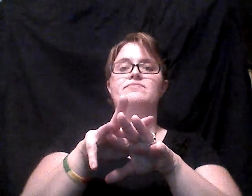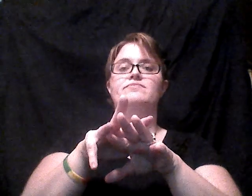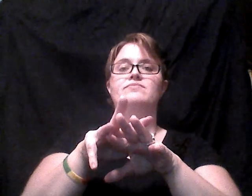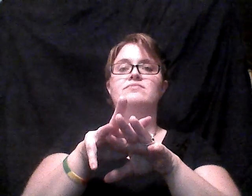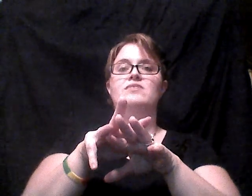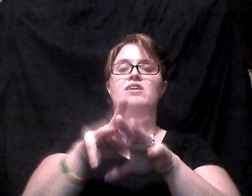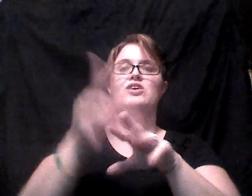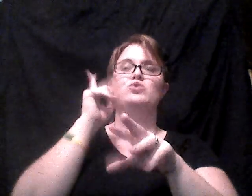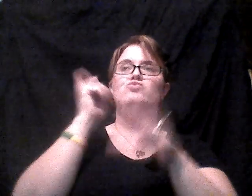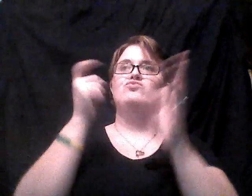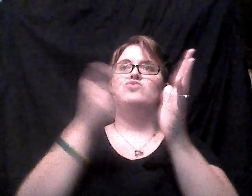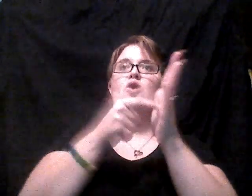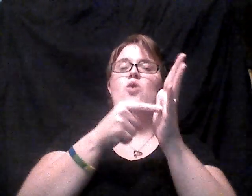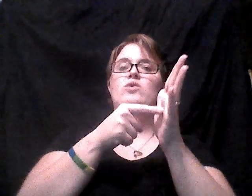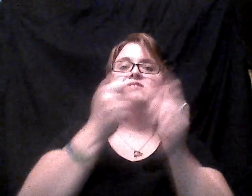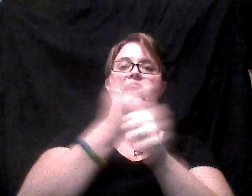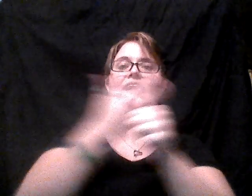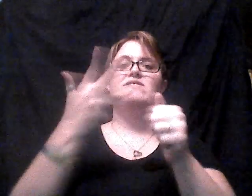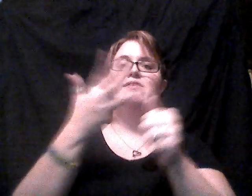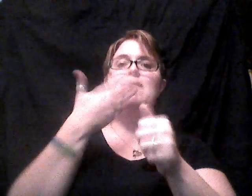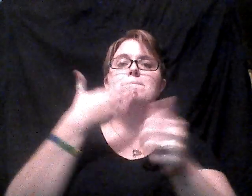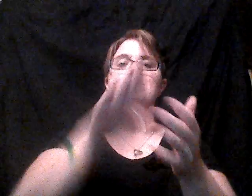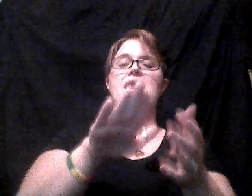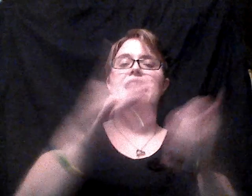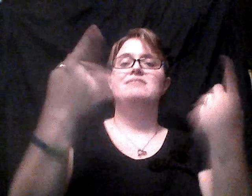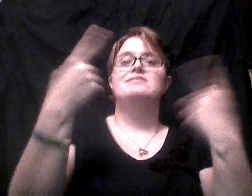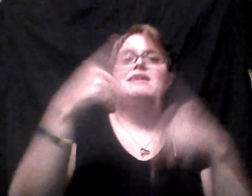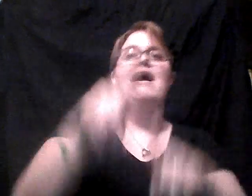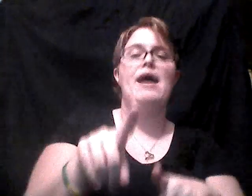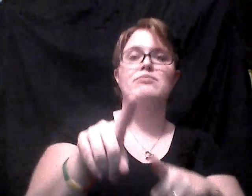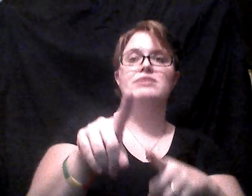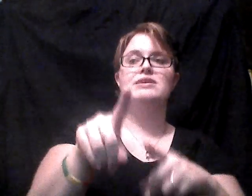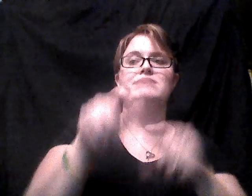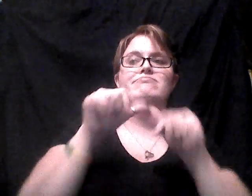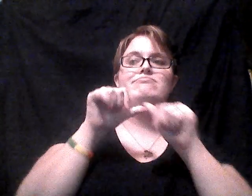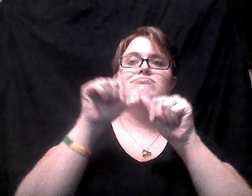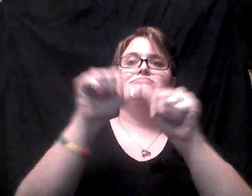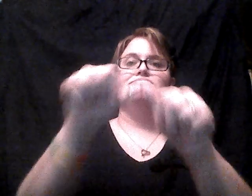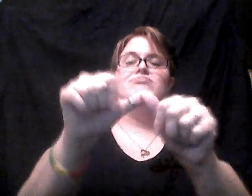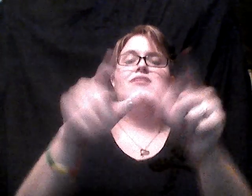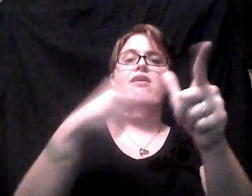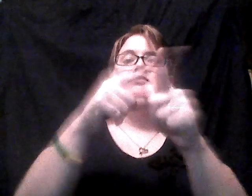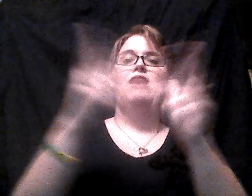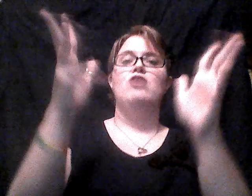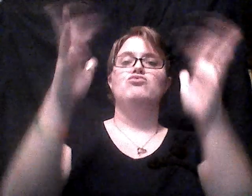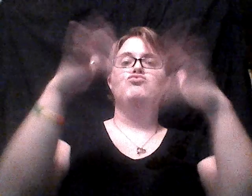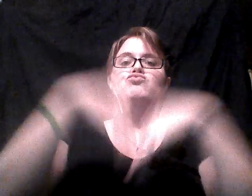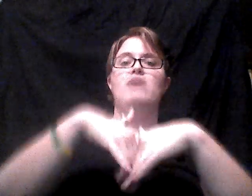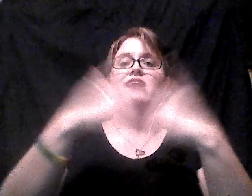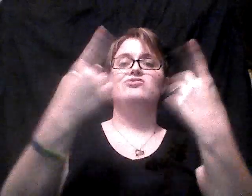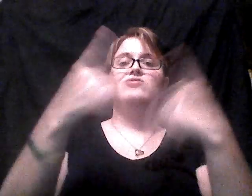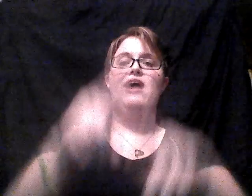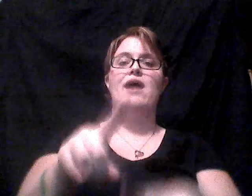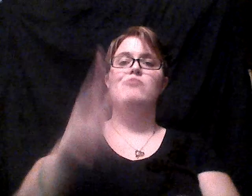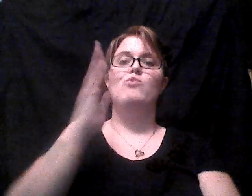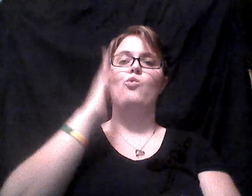the wizard and, he's 5'1" and he's bald and he's got 4 teeth. And when we find out and everybody dumps